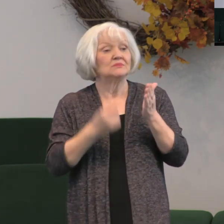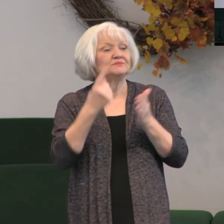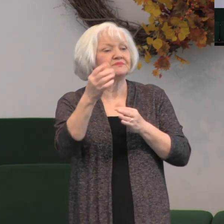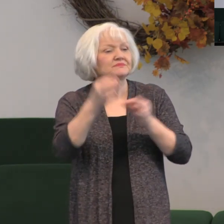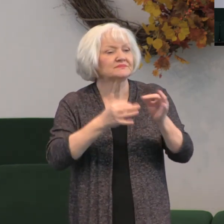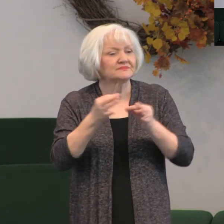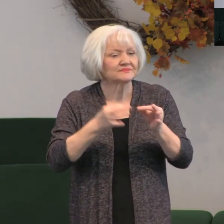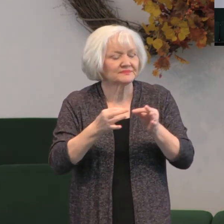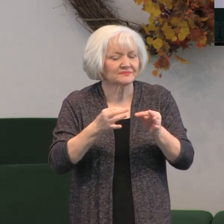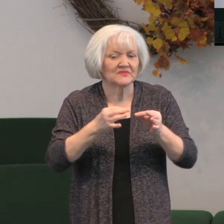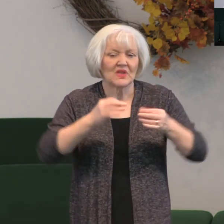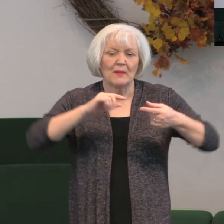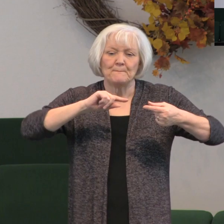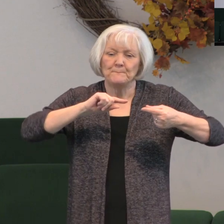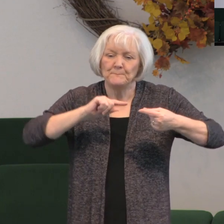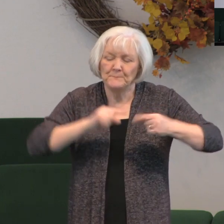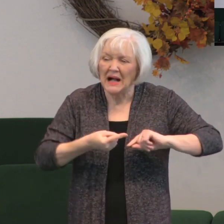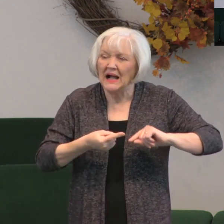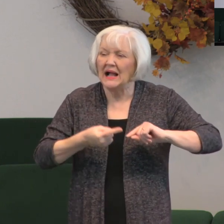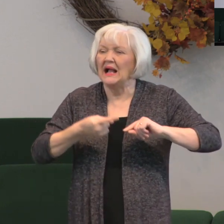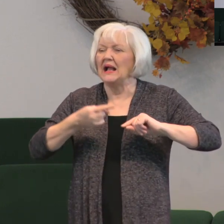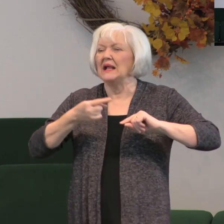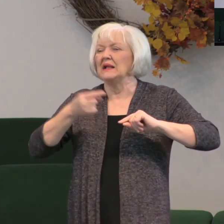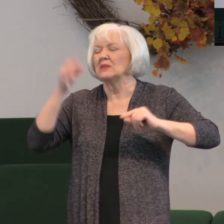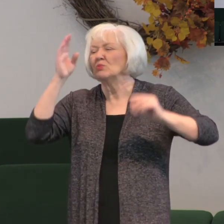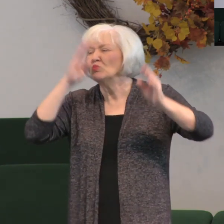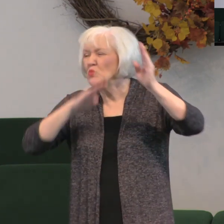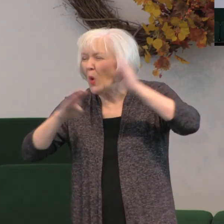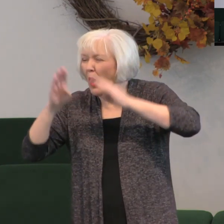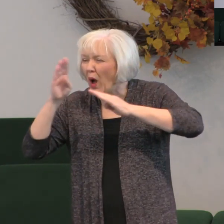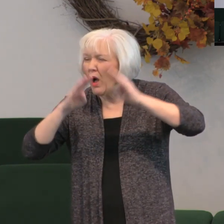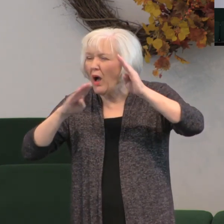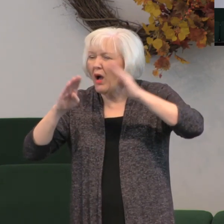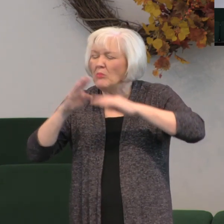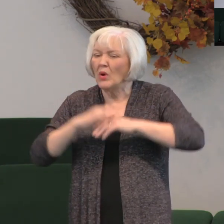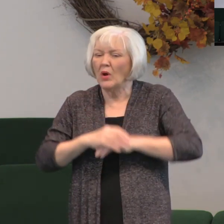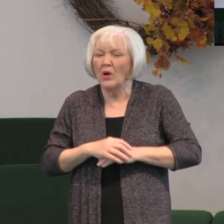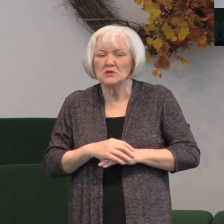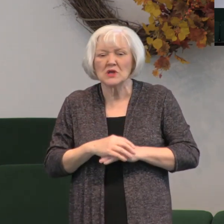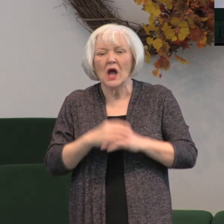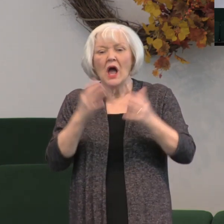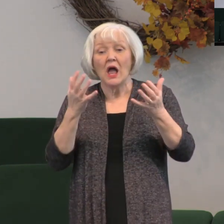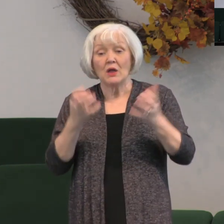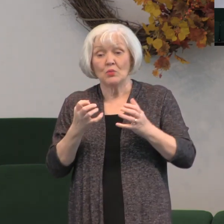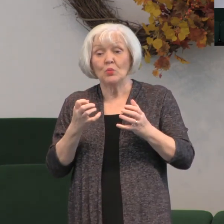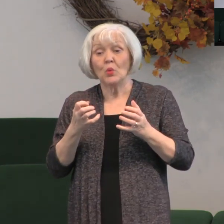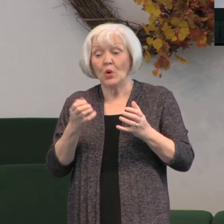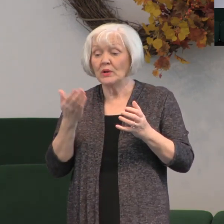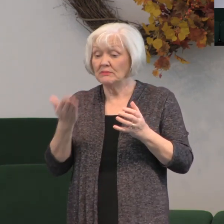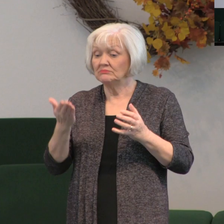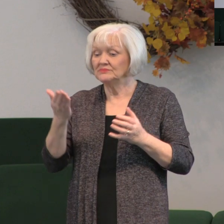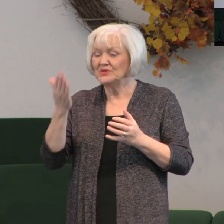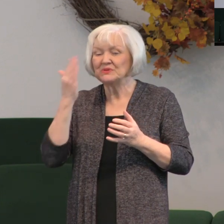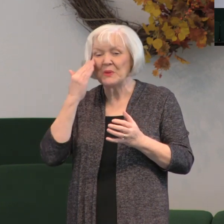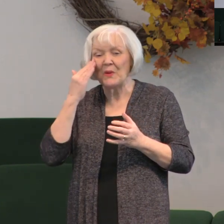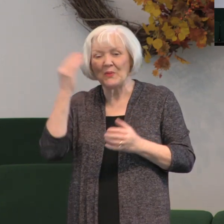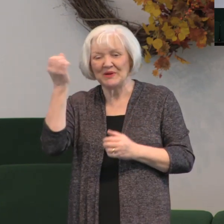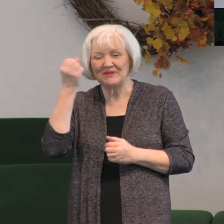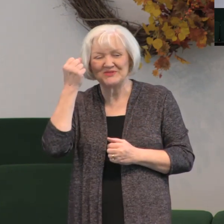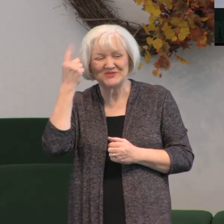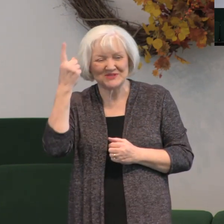the pain and the trials that Paul had faced and he wanted them to know. But he also, he not only